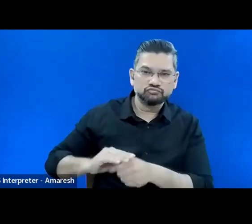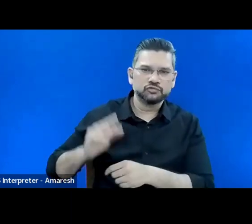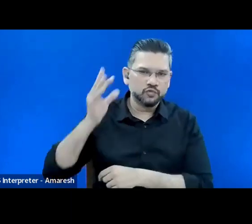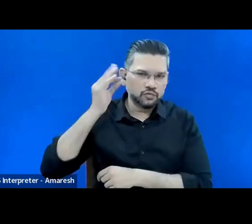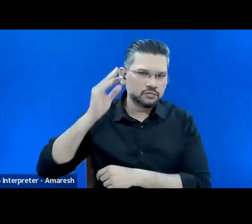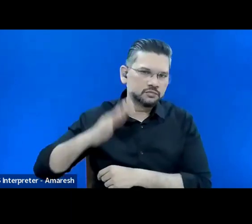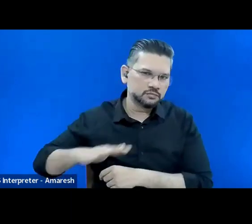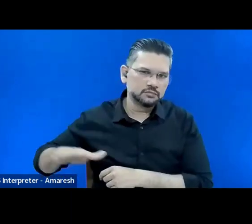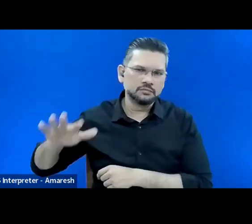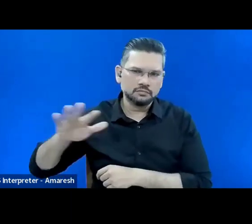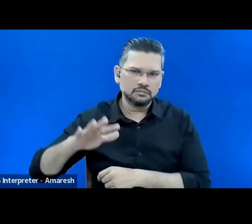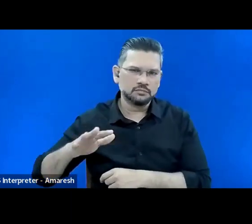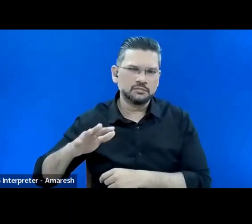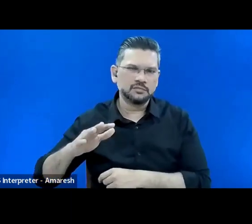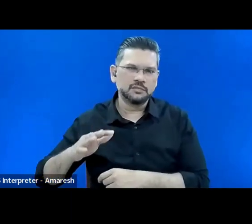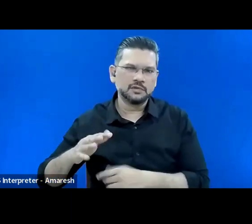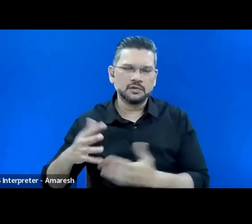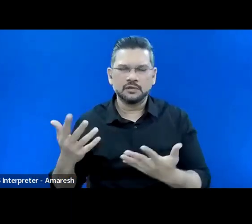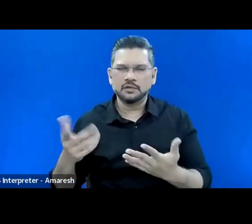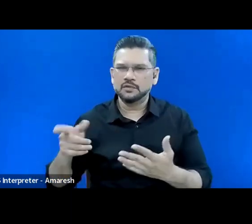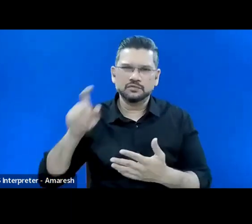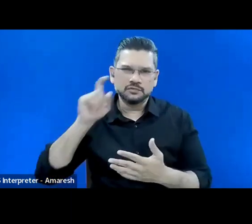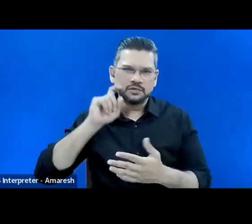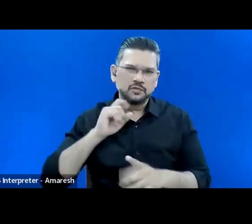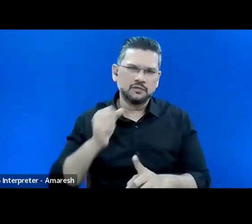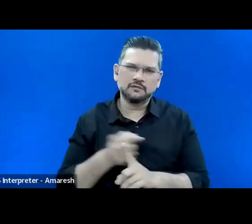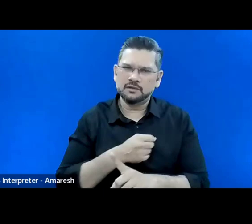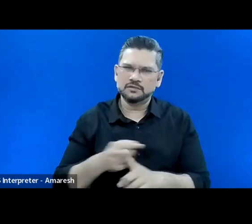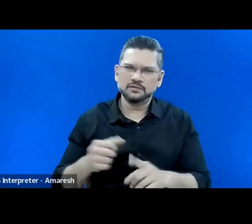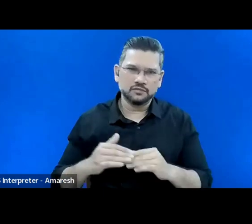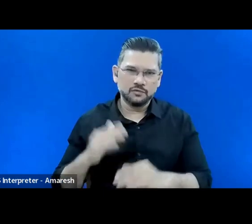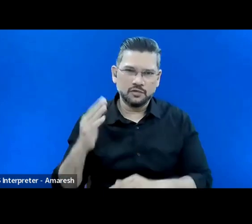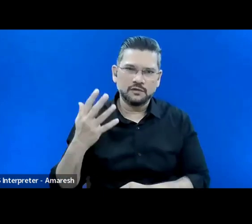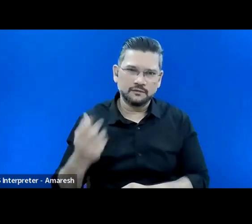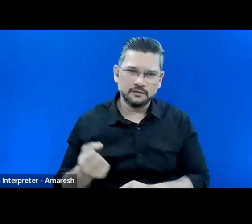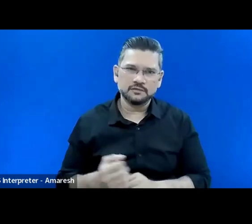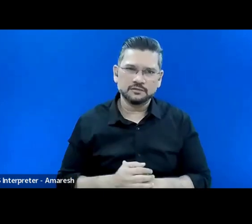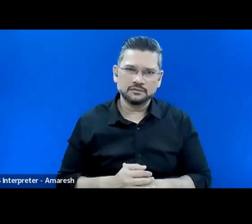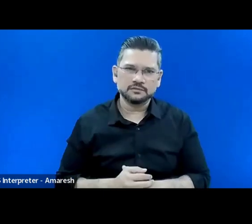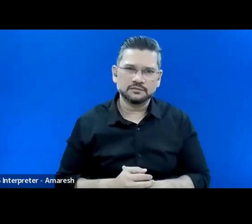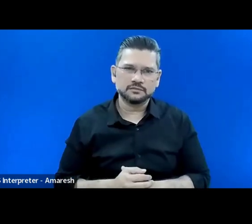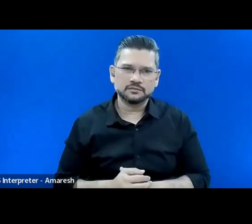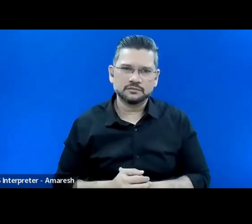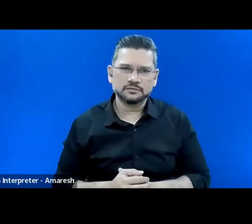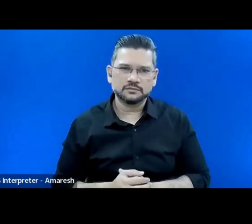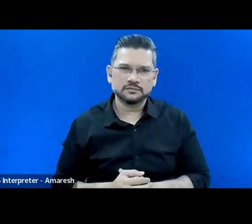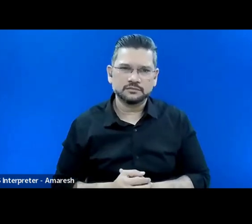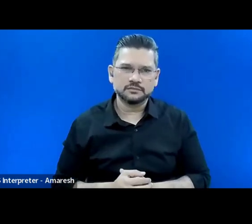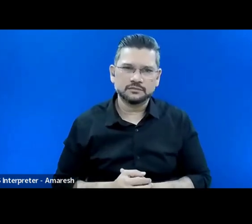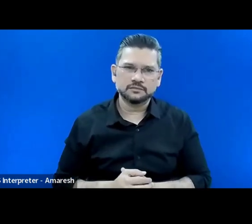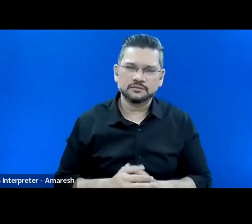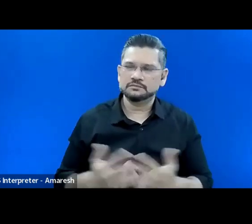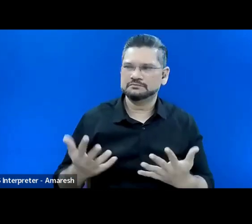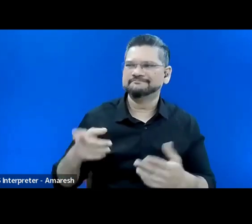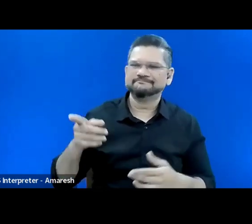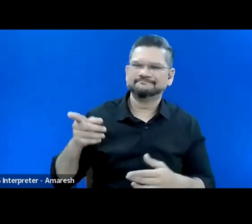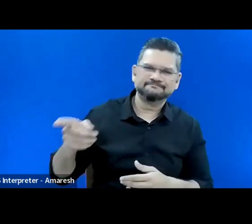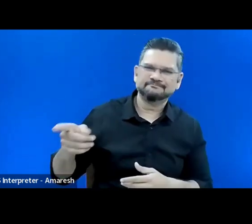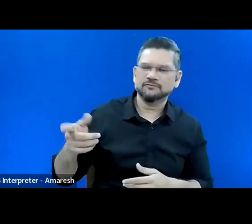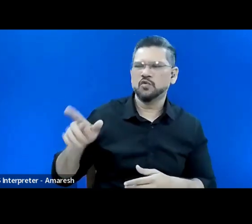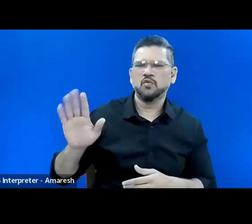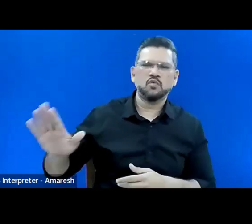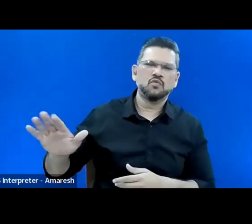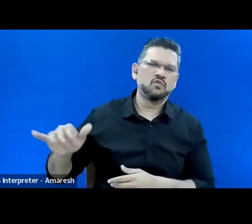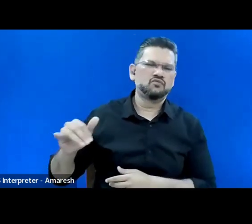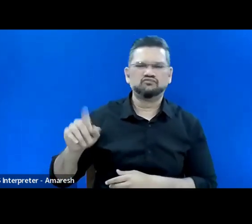our vulnerabilities to sexual violence. So a lot of times we'd say, oh, you know, perhaps it's, you know, it's her fault, she did X, Y, Z. You know, you see